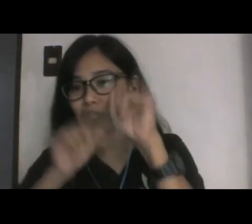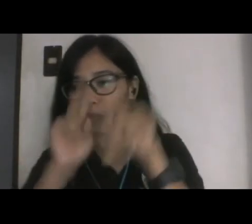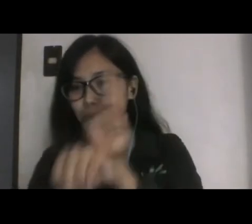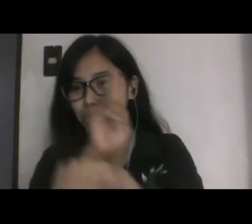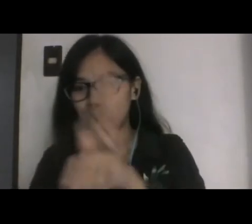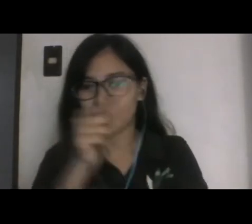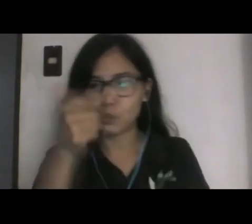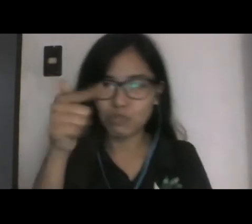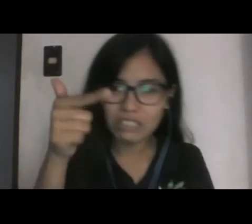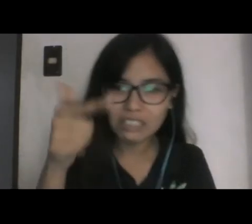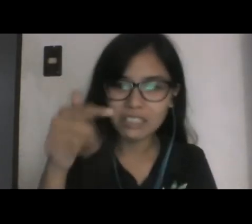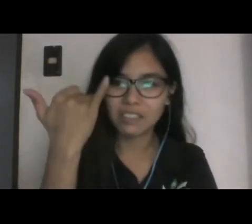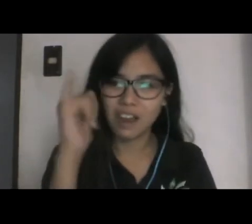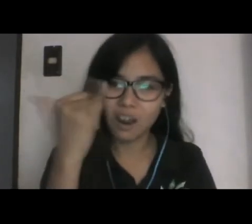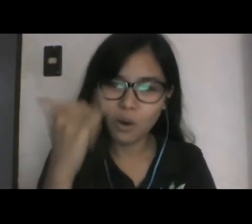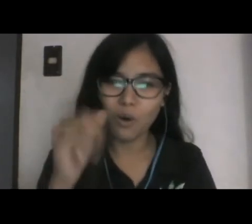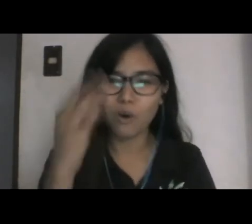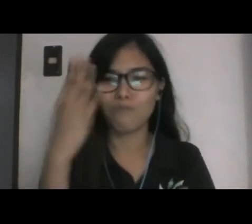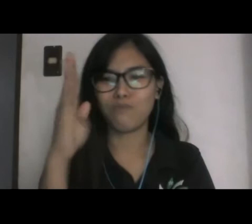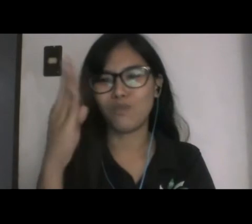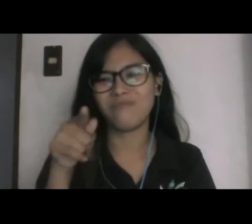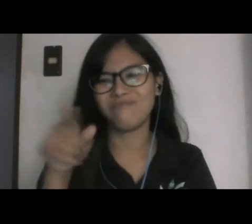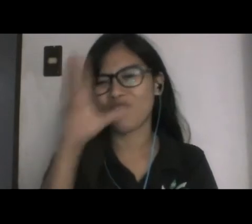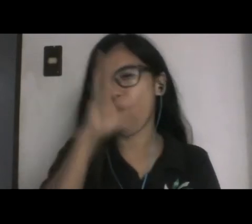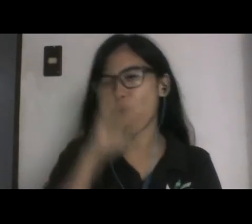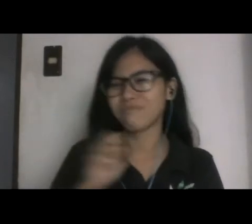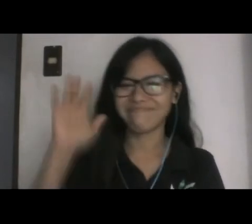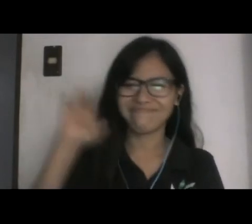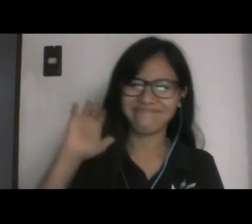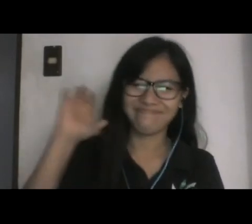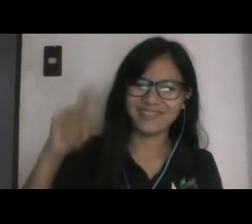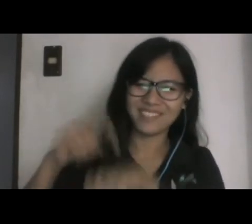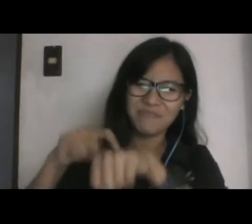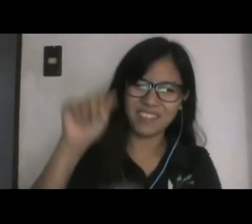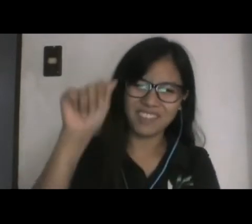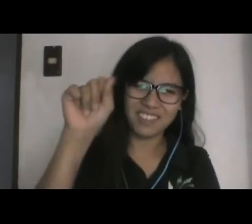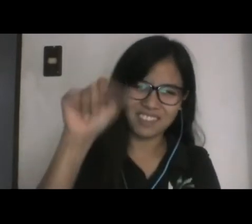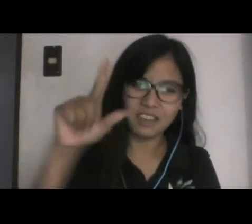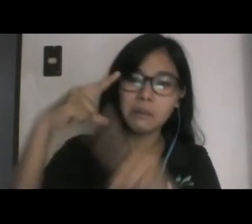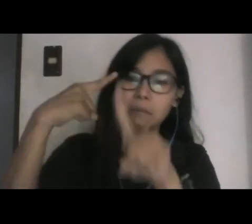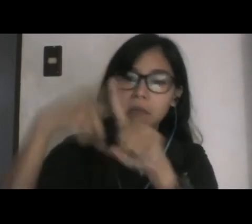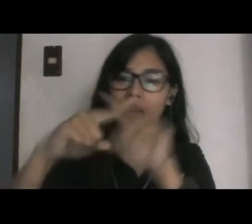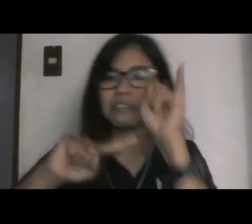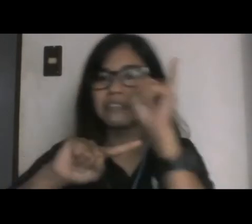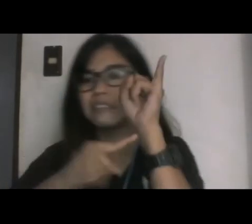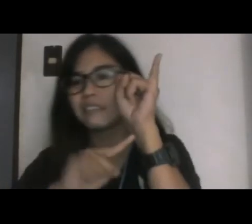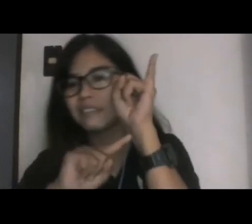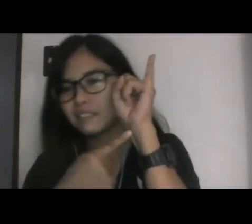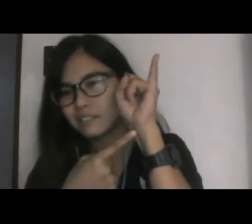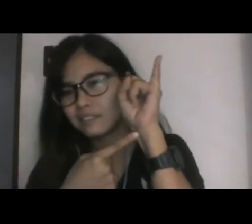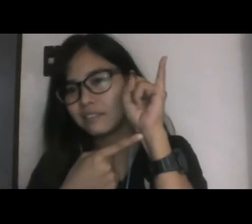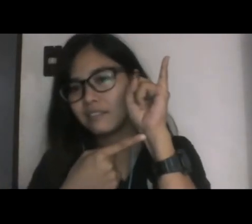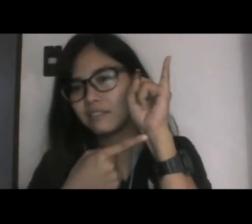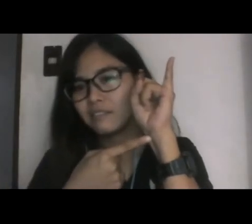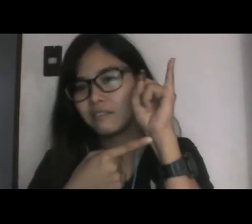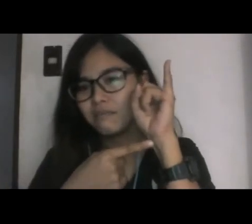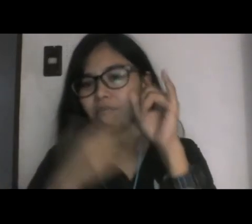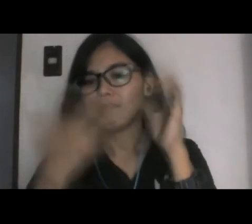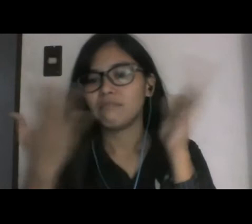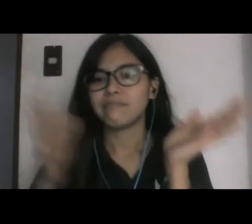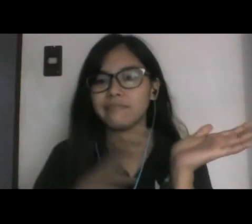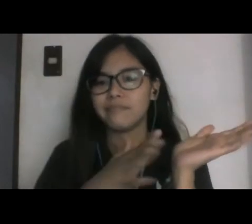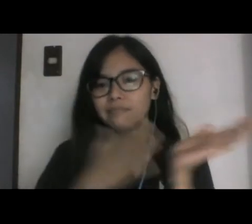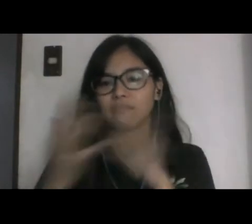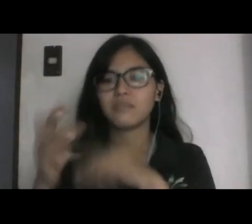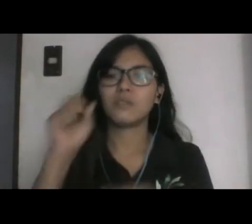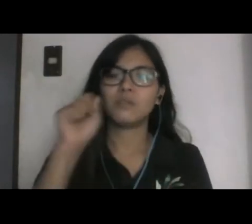to make things as FSL as possible and make less of the initialized signs, because